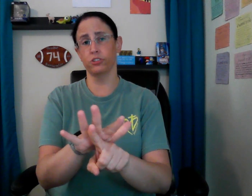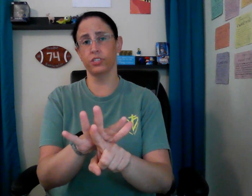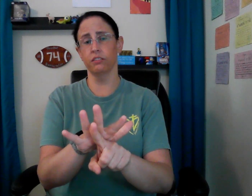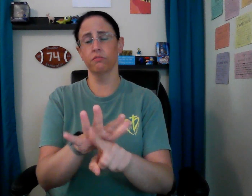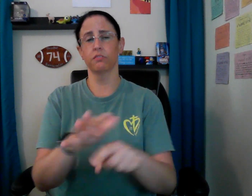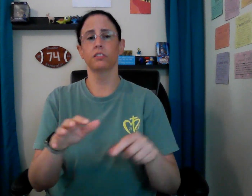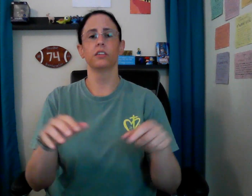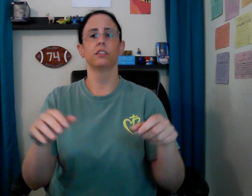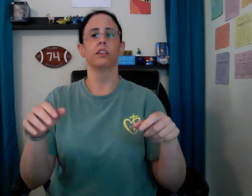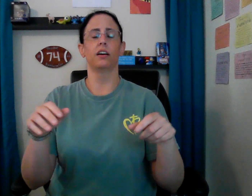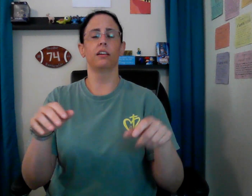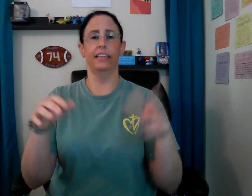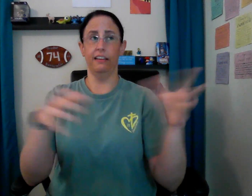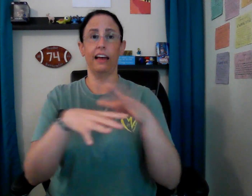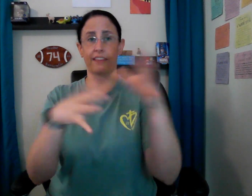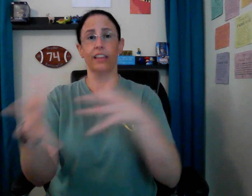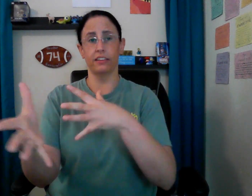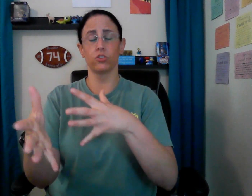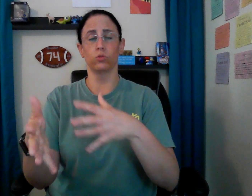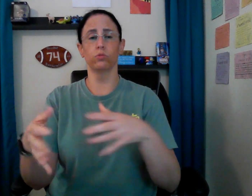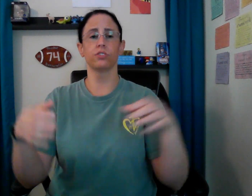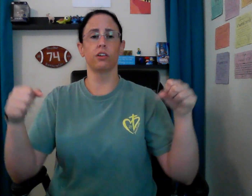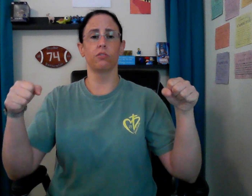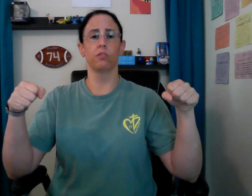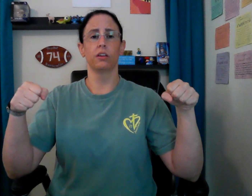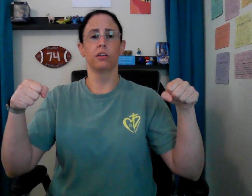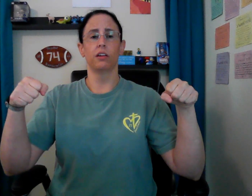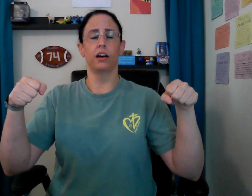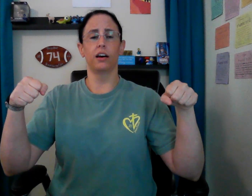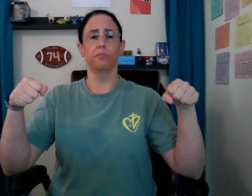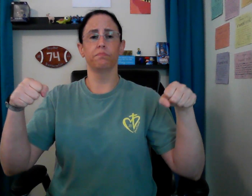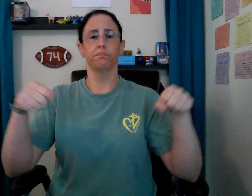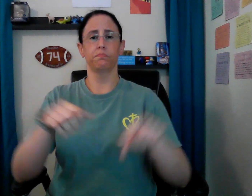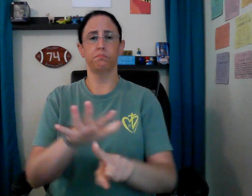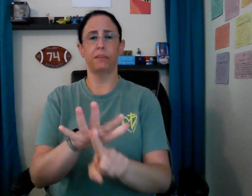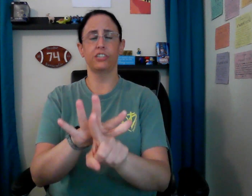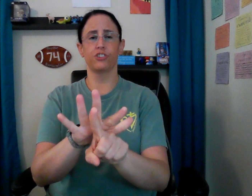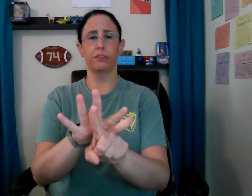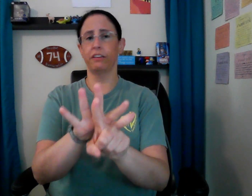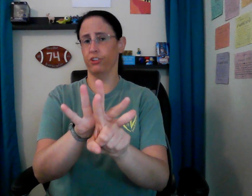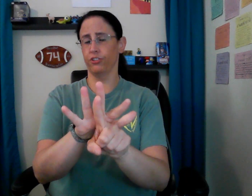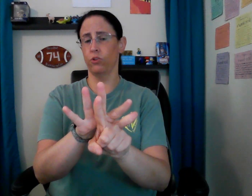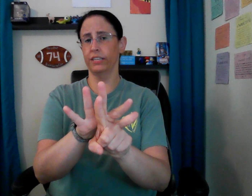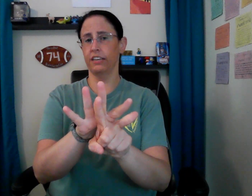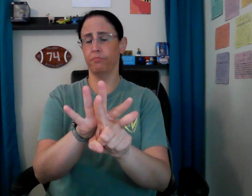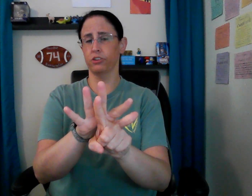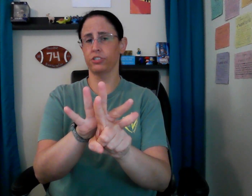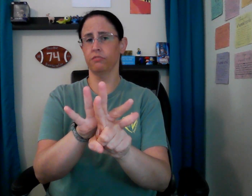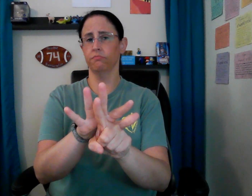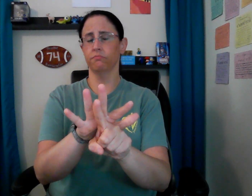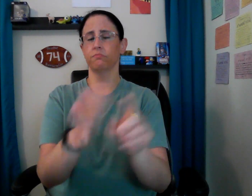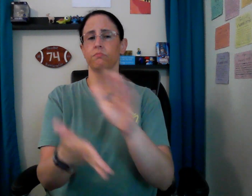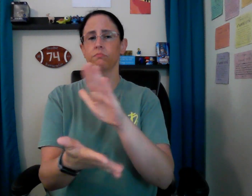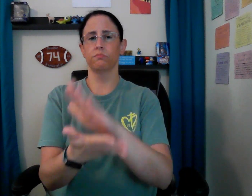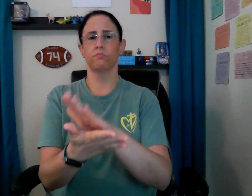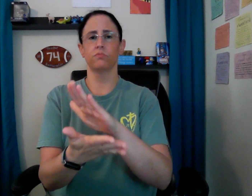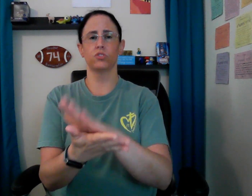person at that school. So mainstream if they're the only deaf person,